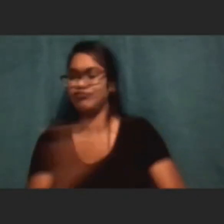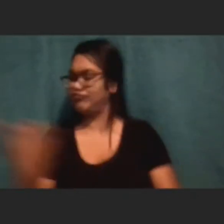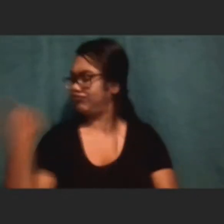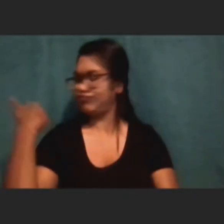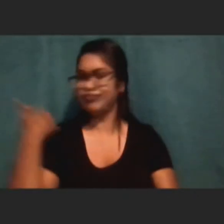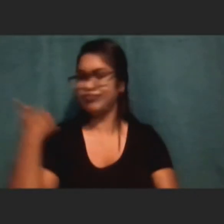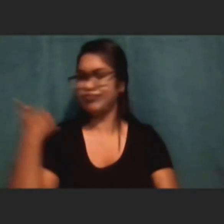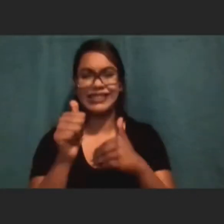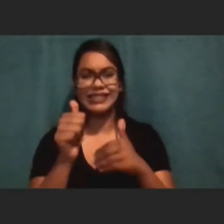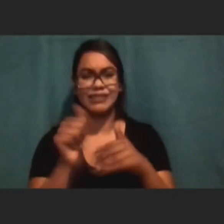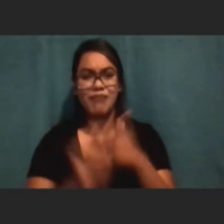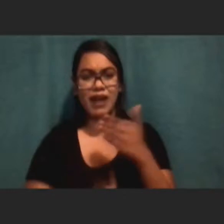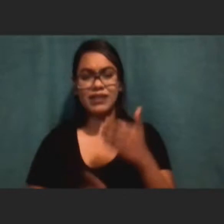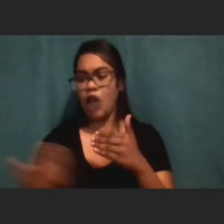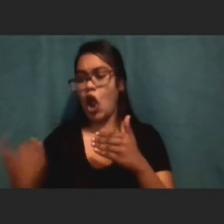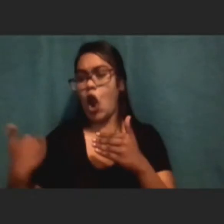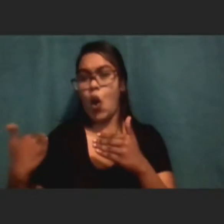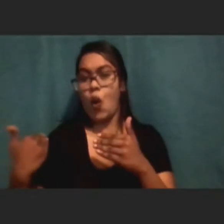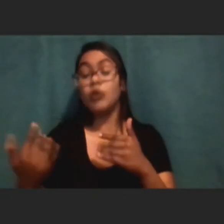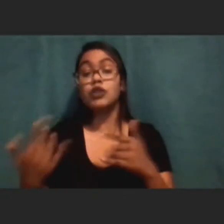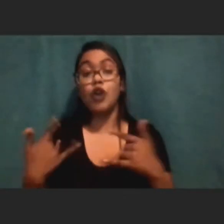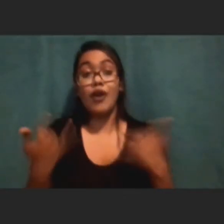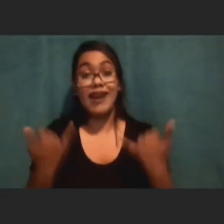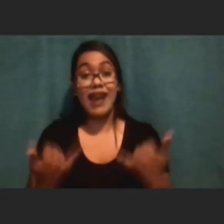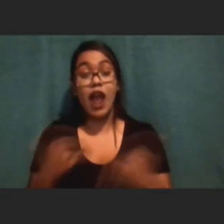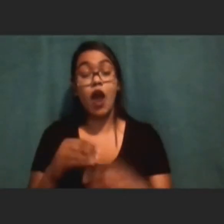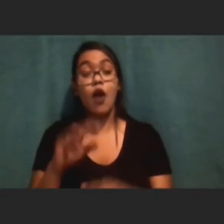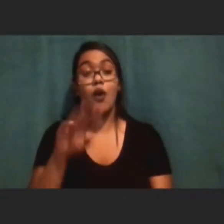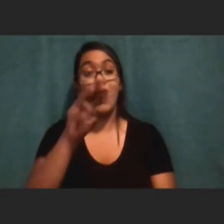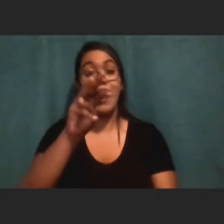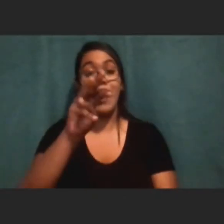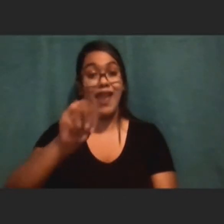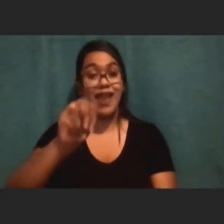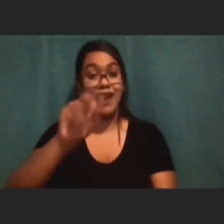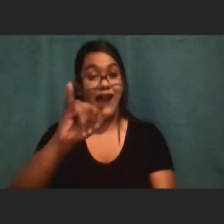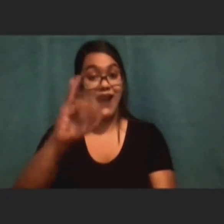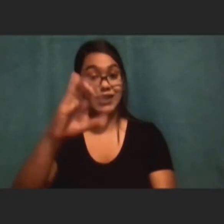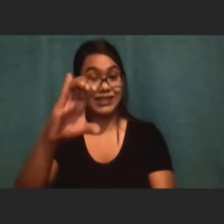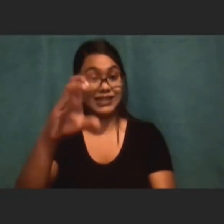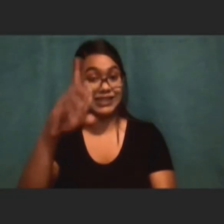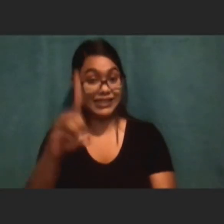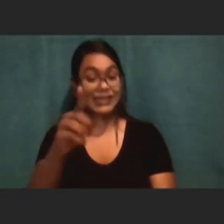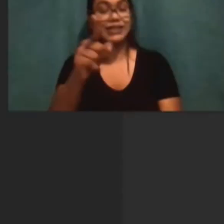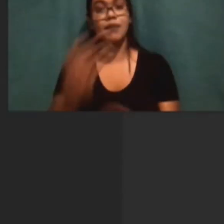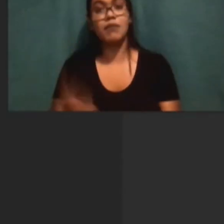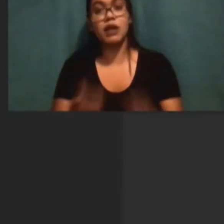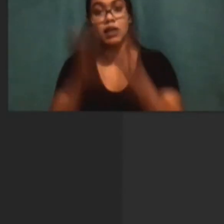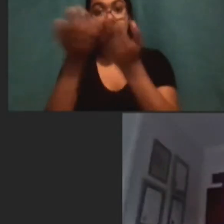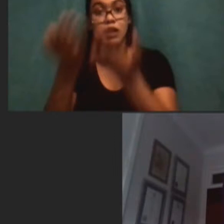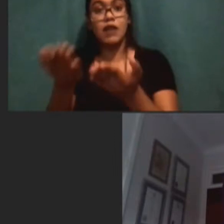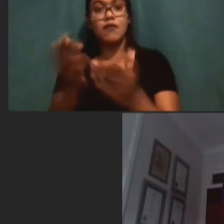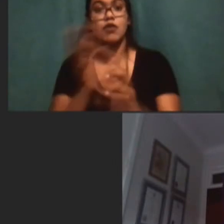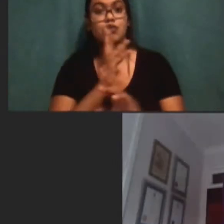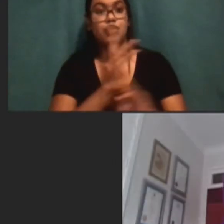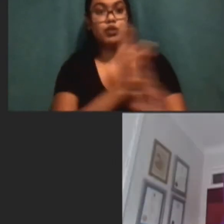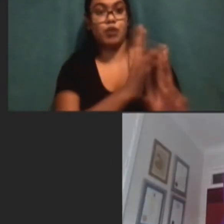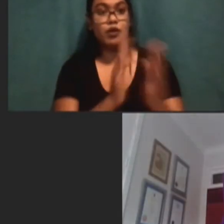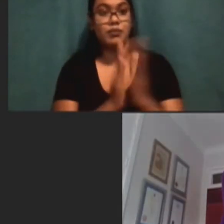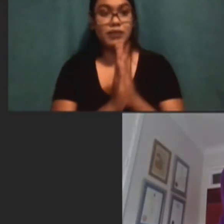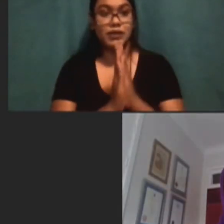can hand over, I think colleagues from the NICD, I'm not sure who would like to tackle the first responses there.